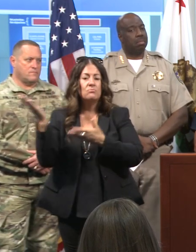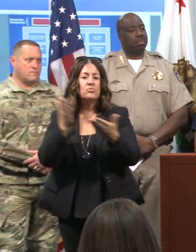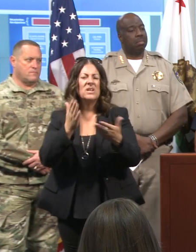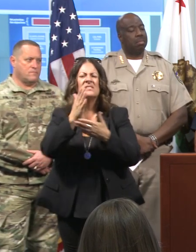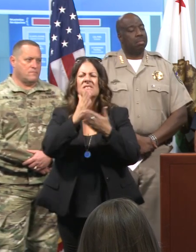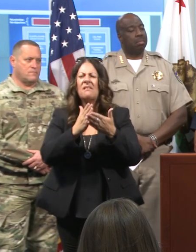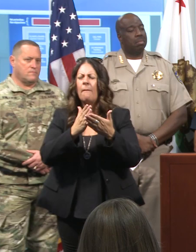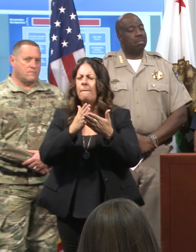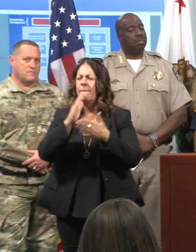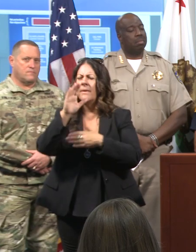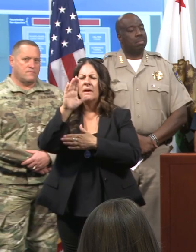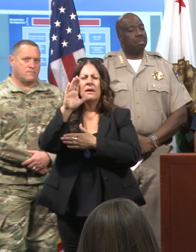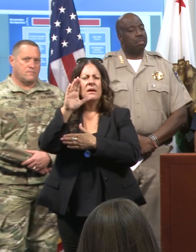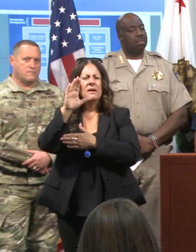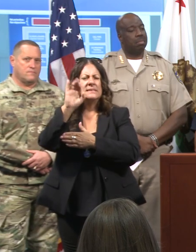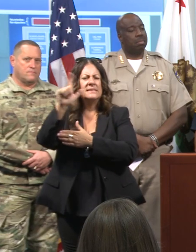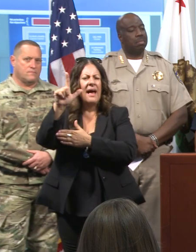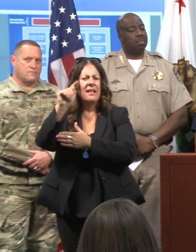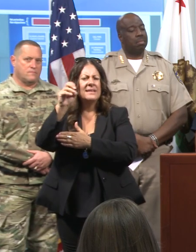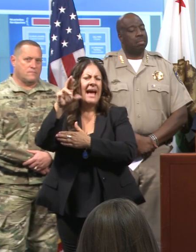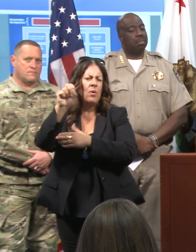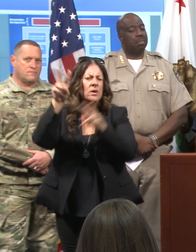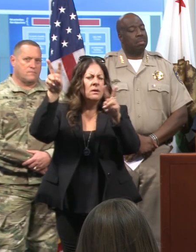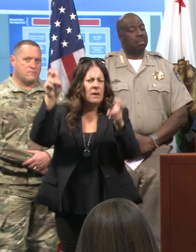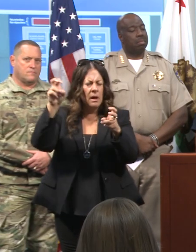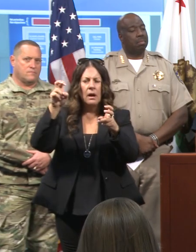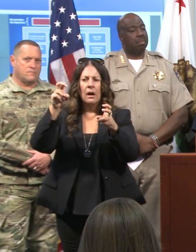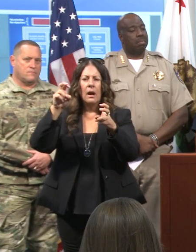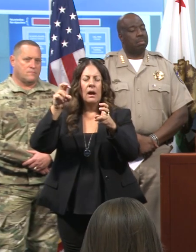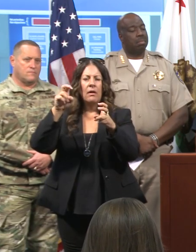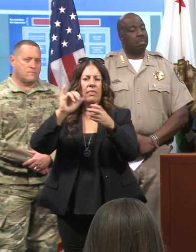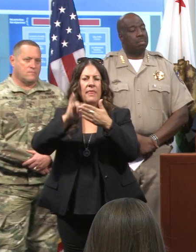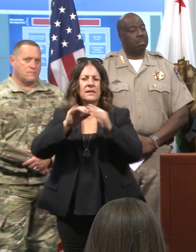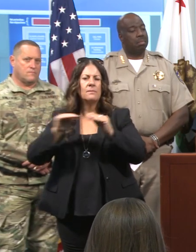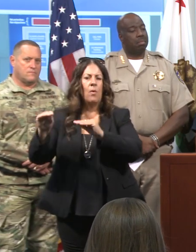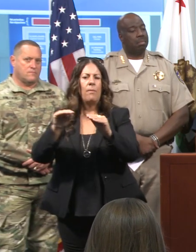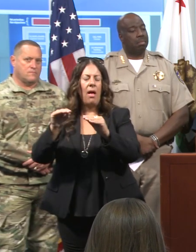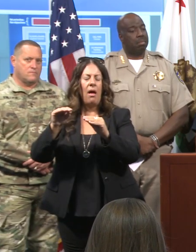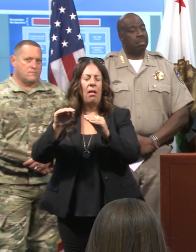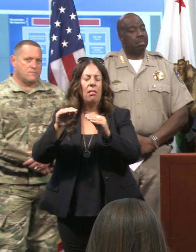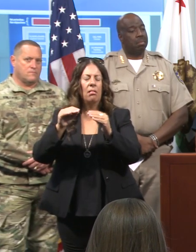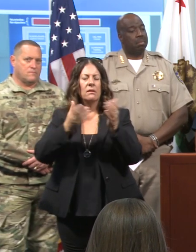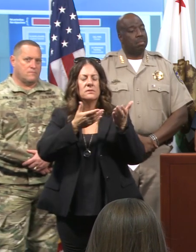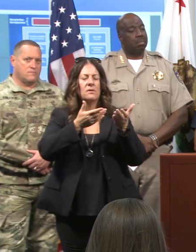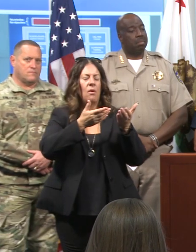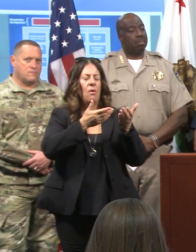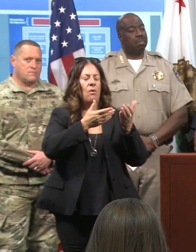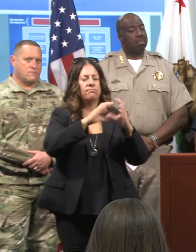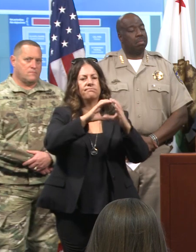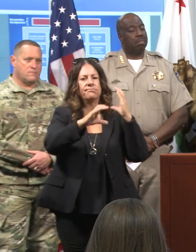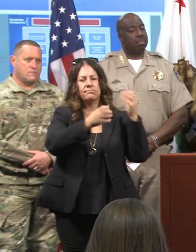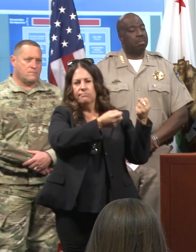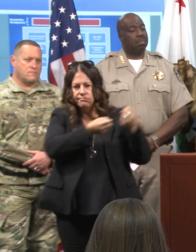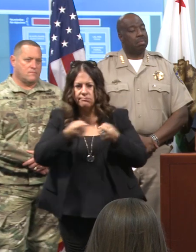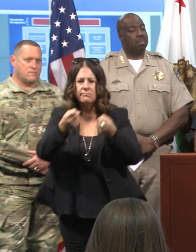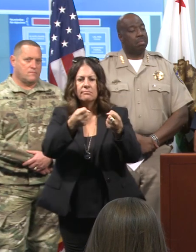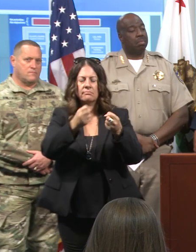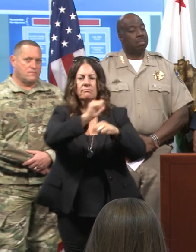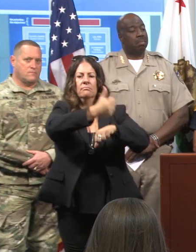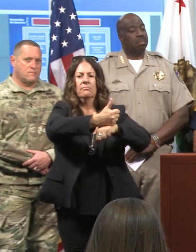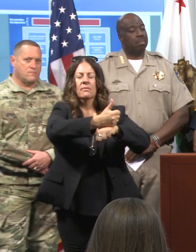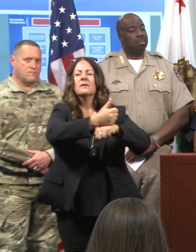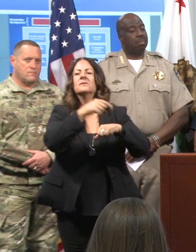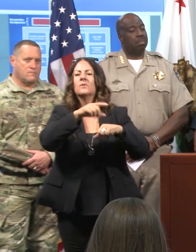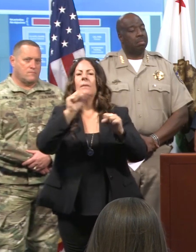wheels capabilities. And in addition, as General Baldwin mentioned, they're bringing in some military assets called